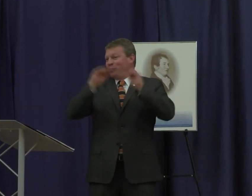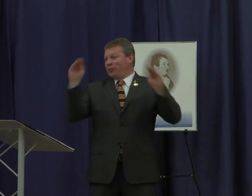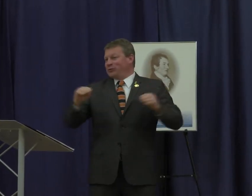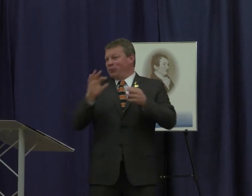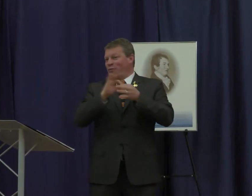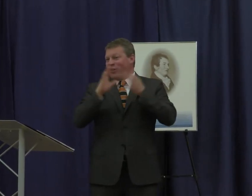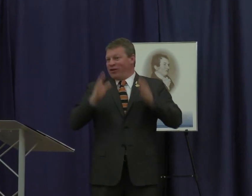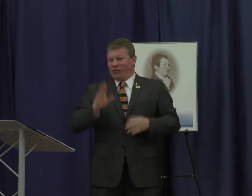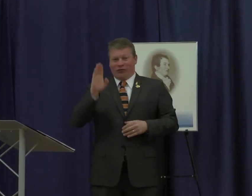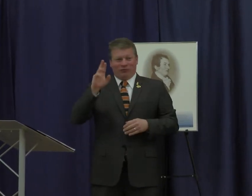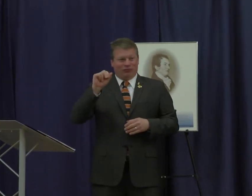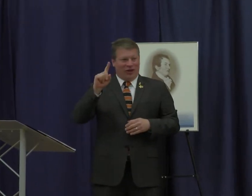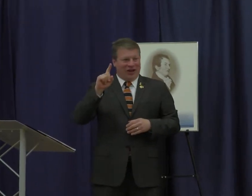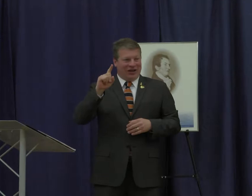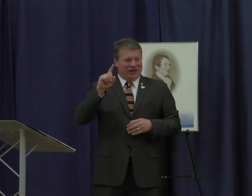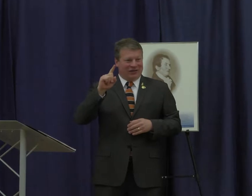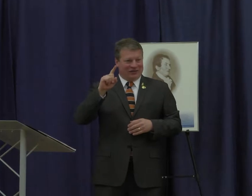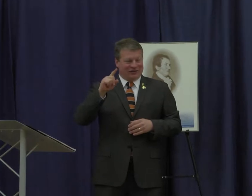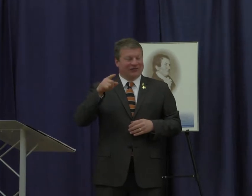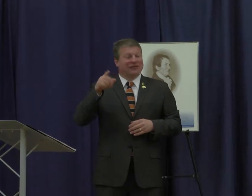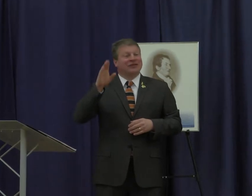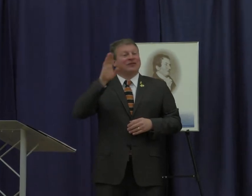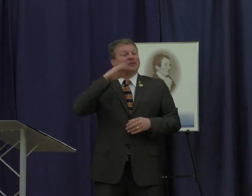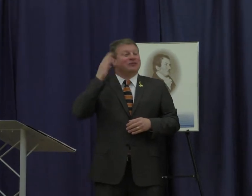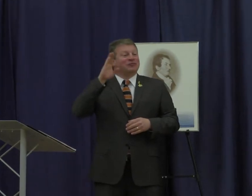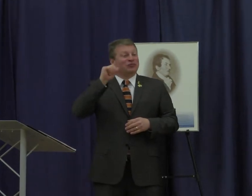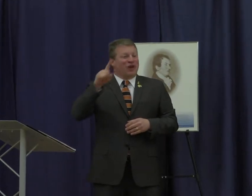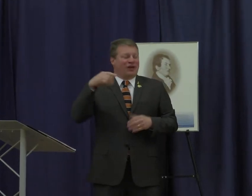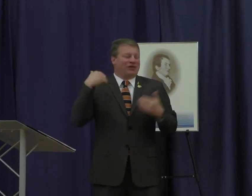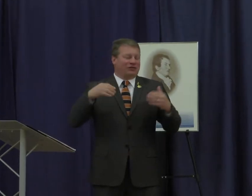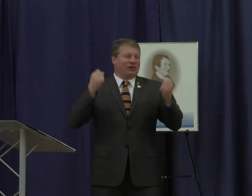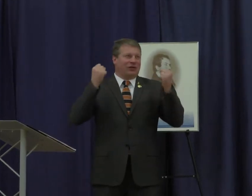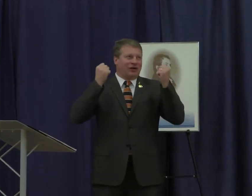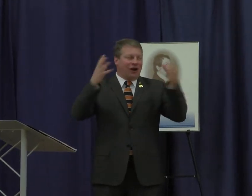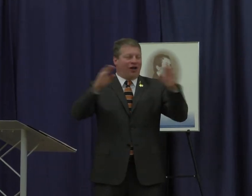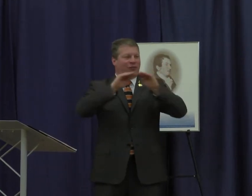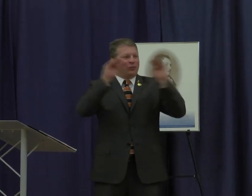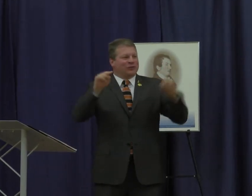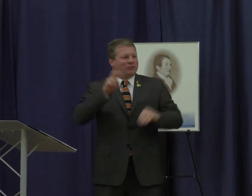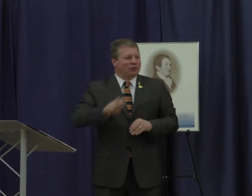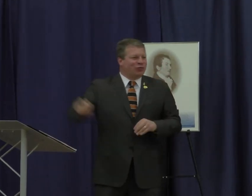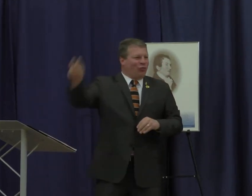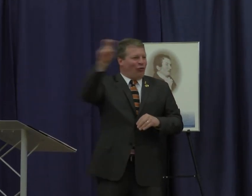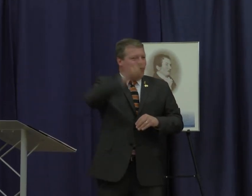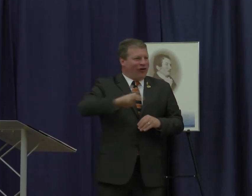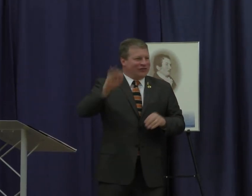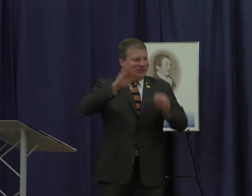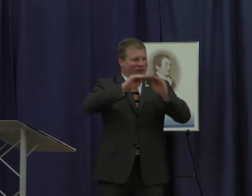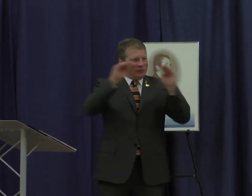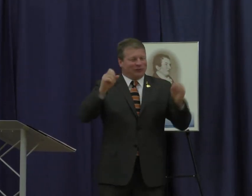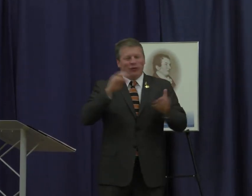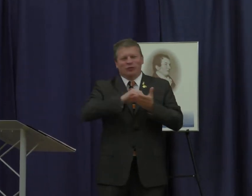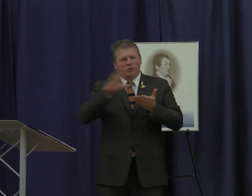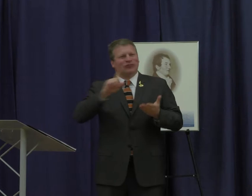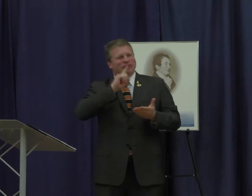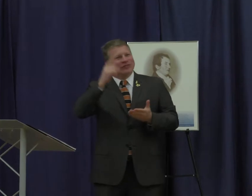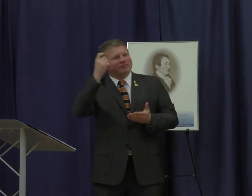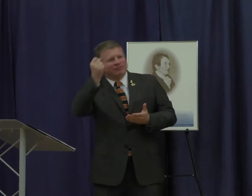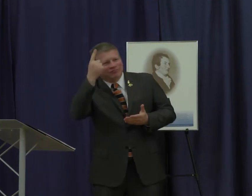I'm not sure if all of you know, but we have a new museum coordinator, Brad. He's provided many tours of the